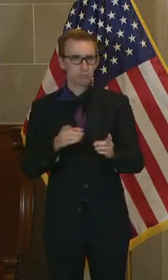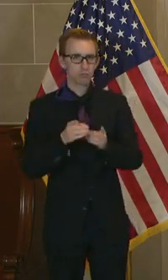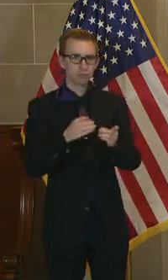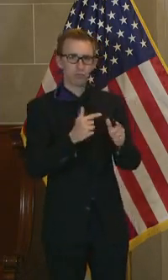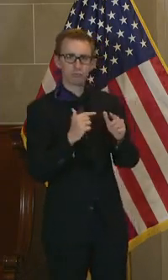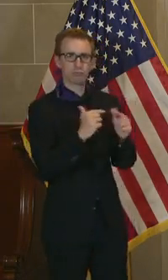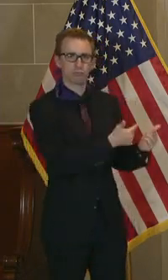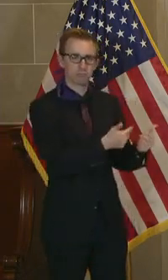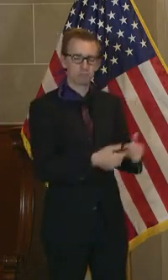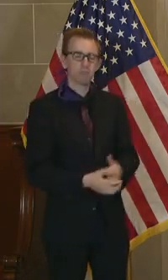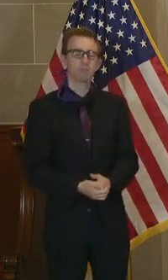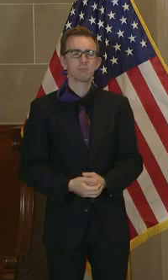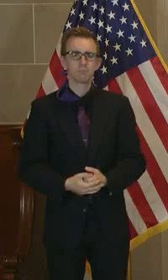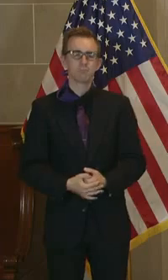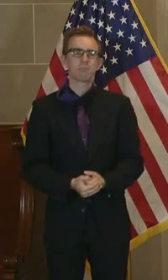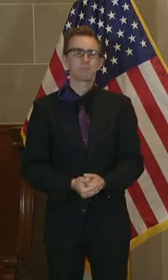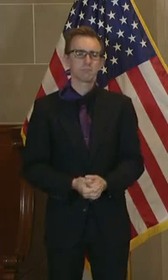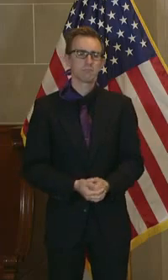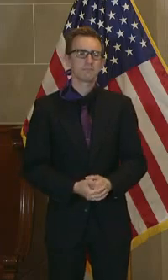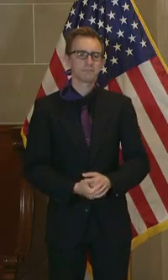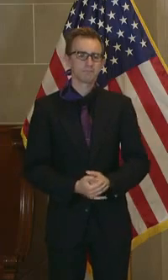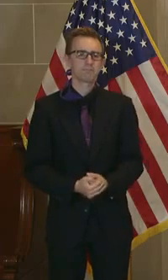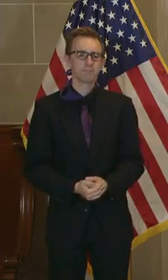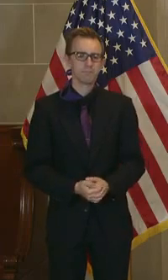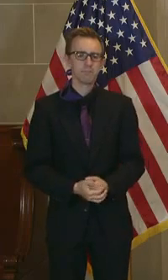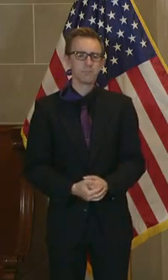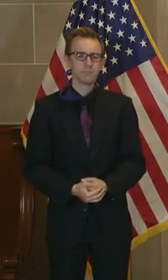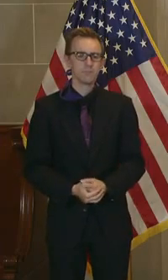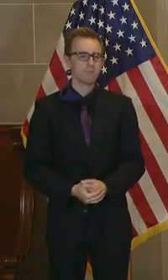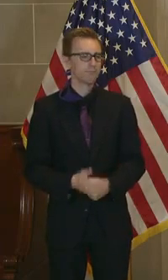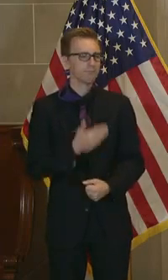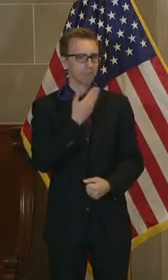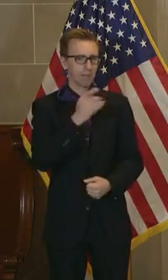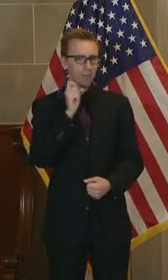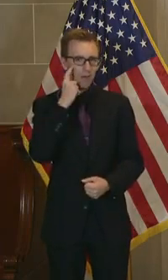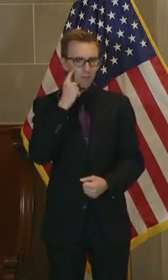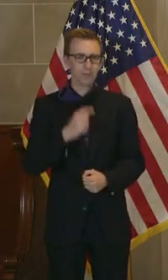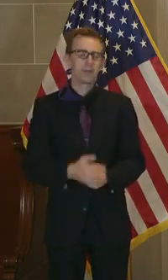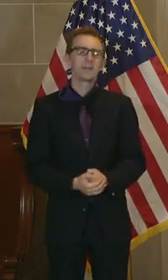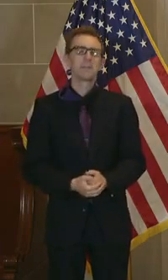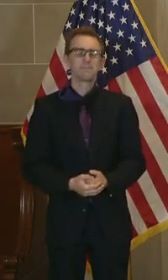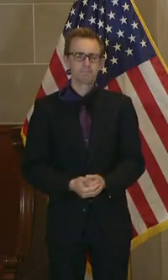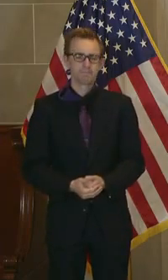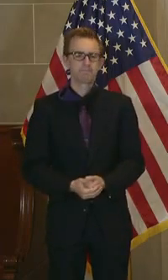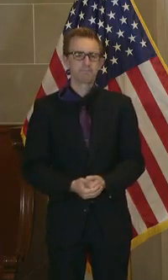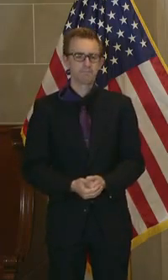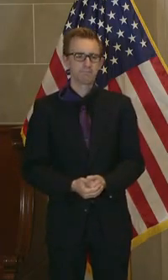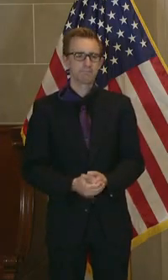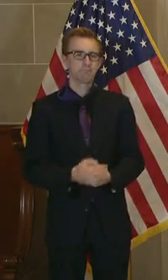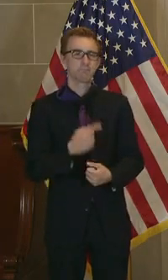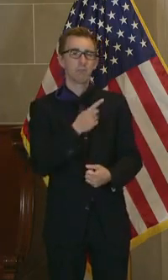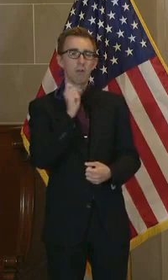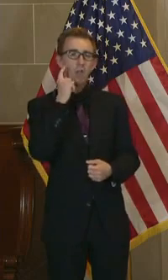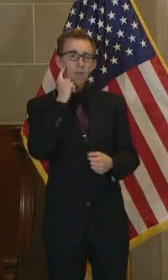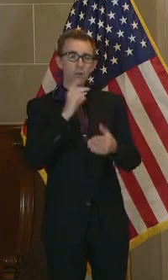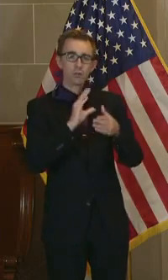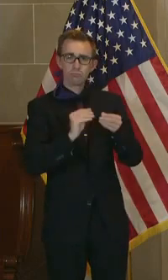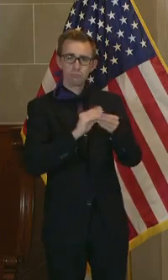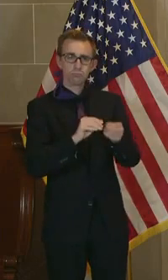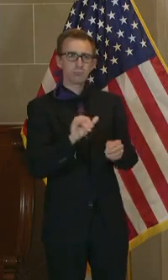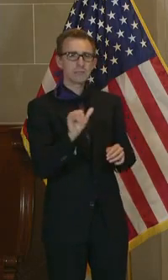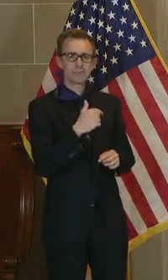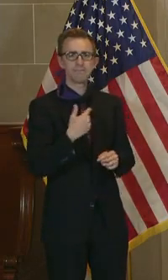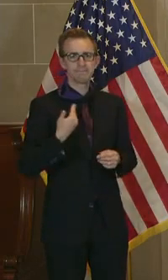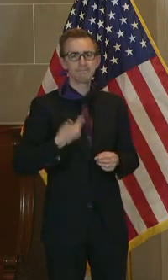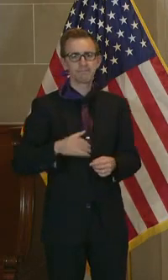Thank you, Governor Parson. As Governor Parson said, I am